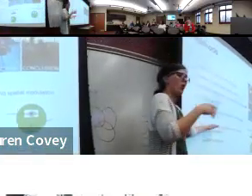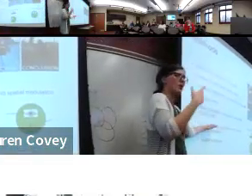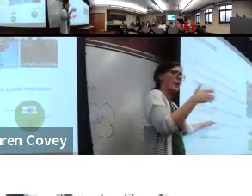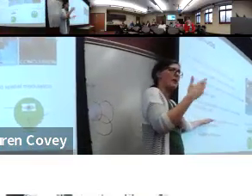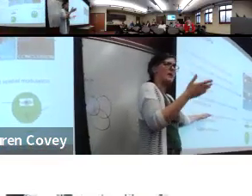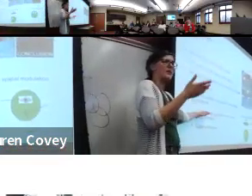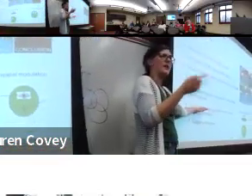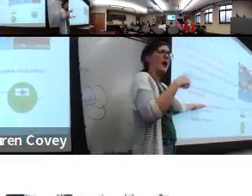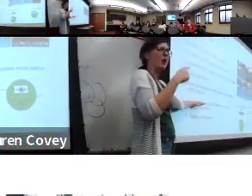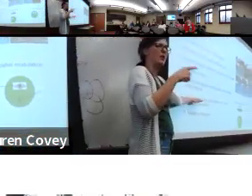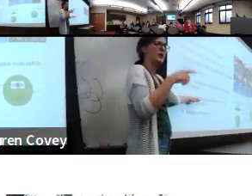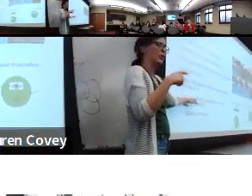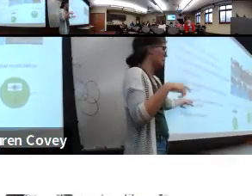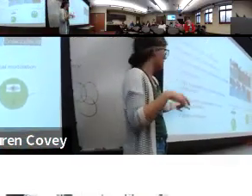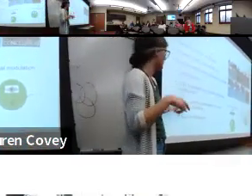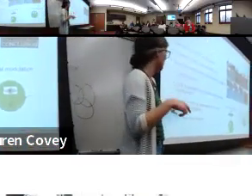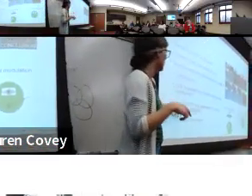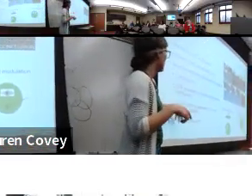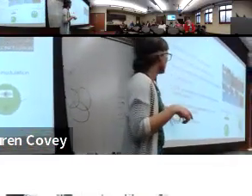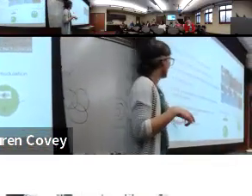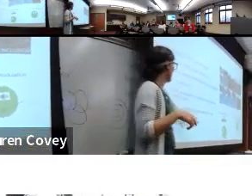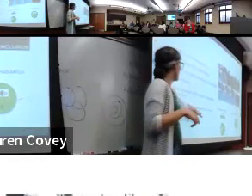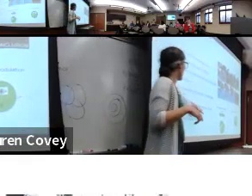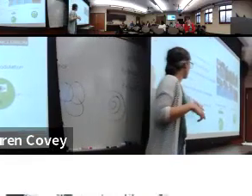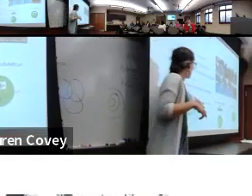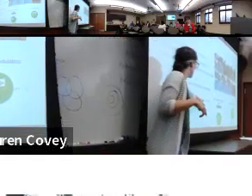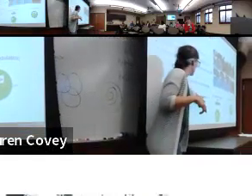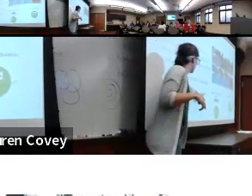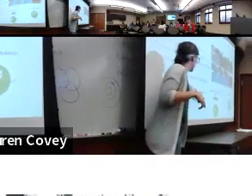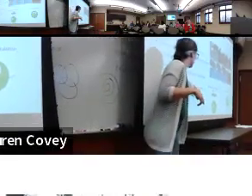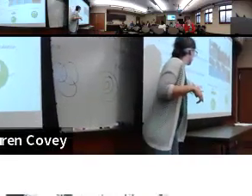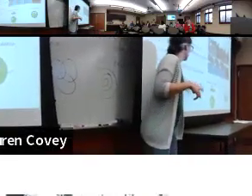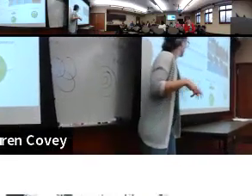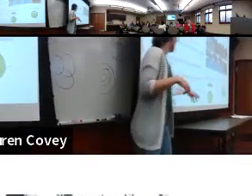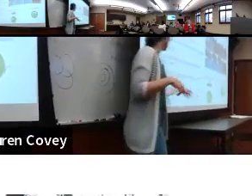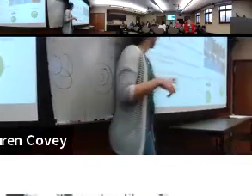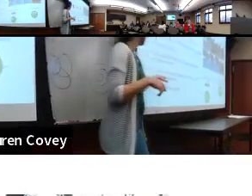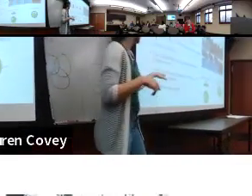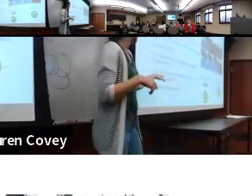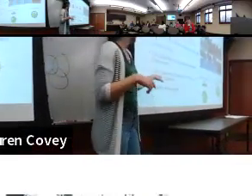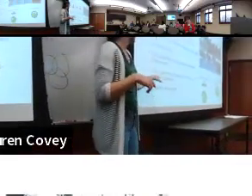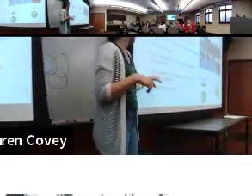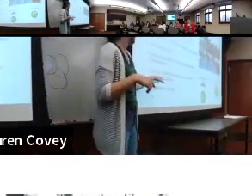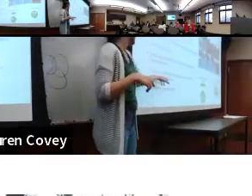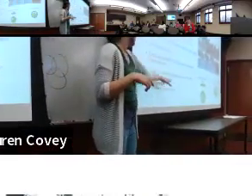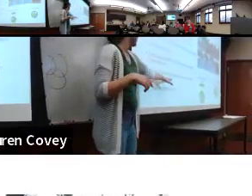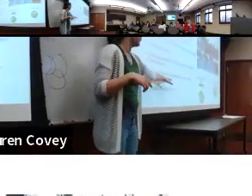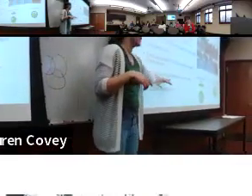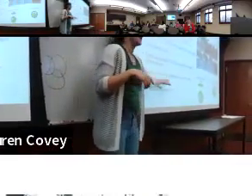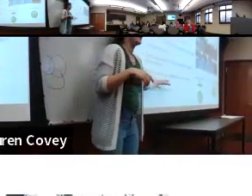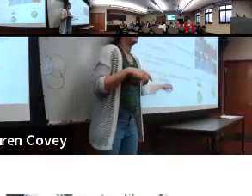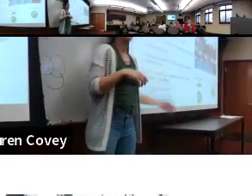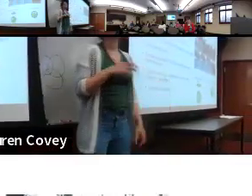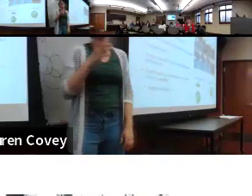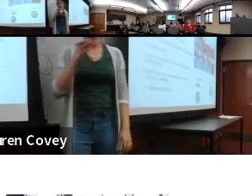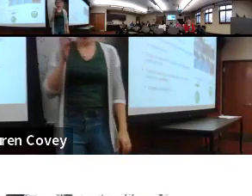whenever they talked about an entity, how did they do that? So we had the categories of noun, the zero and after, and then